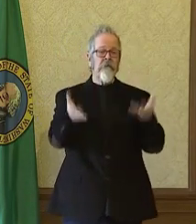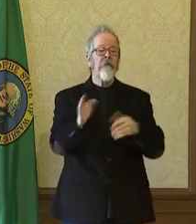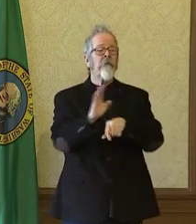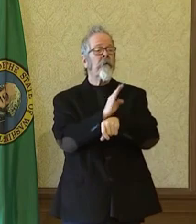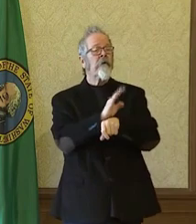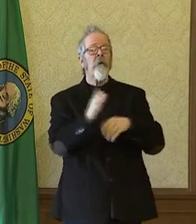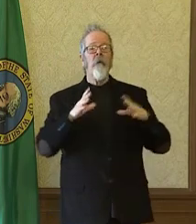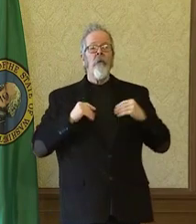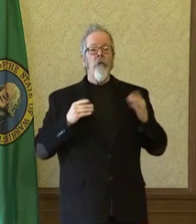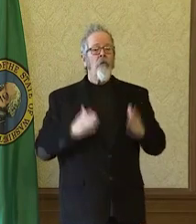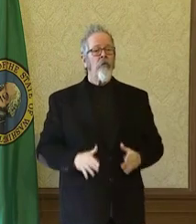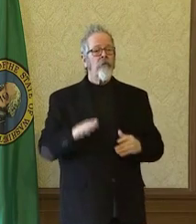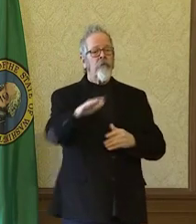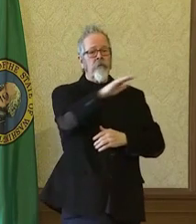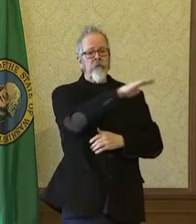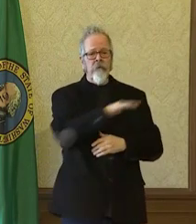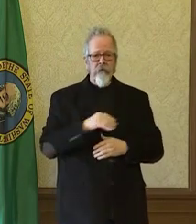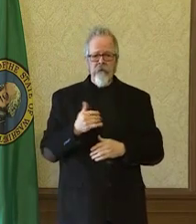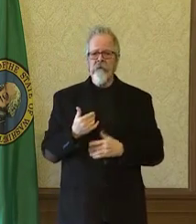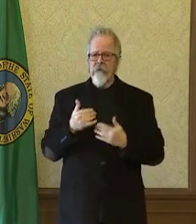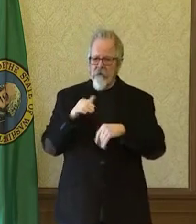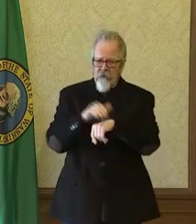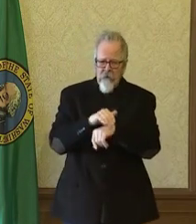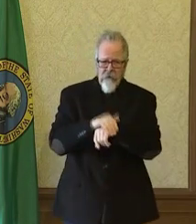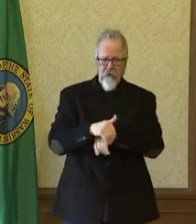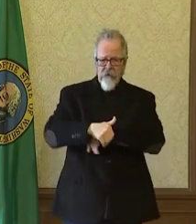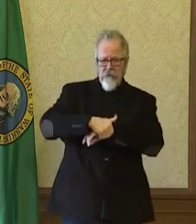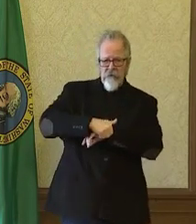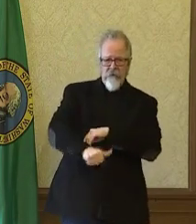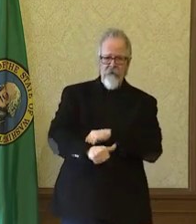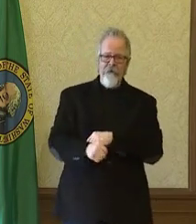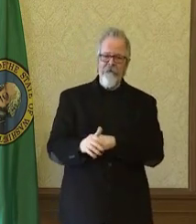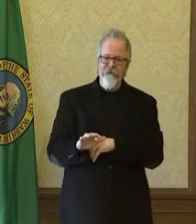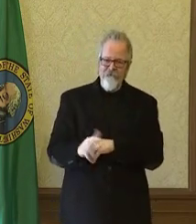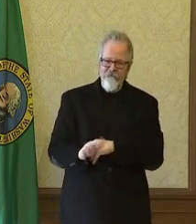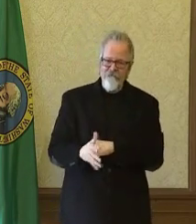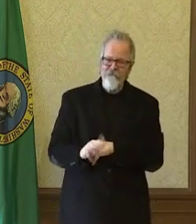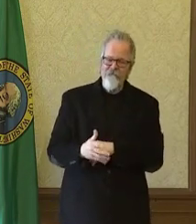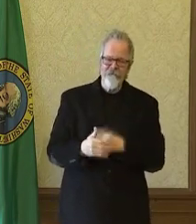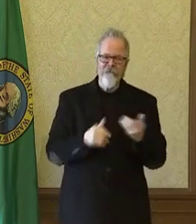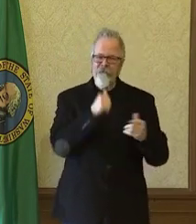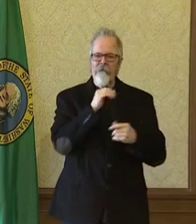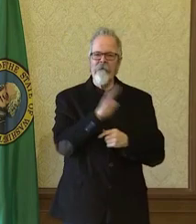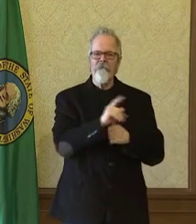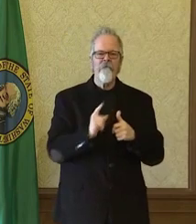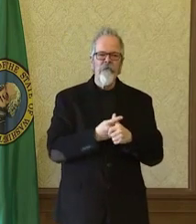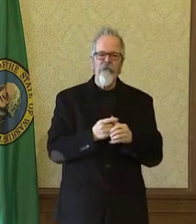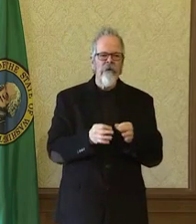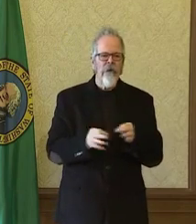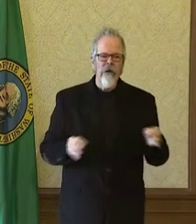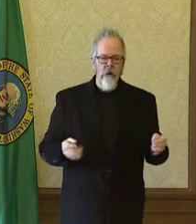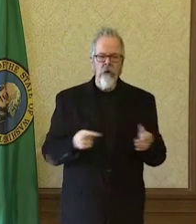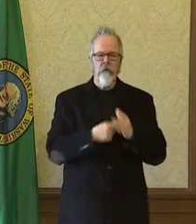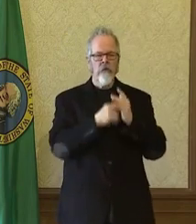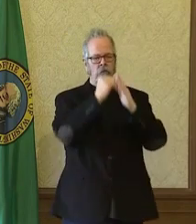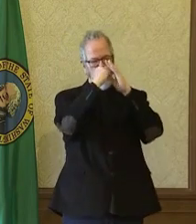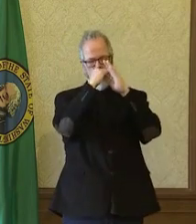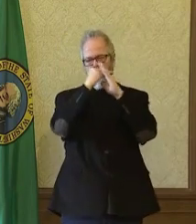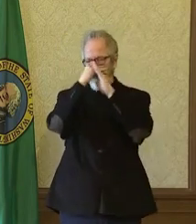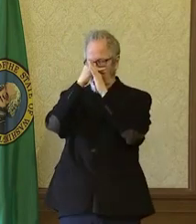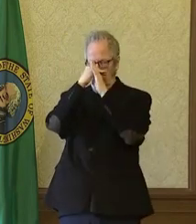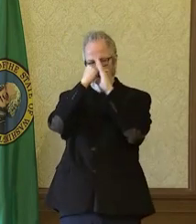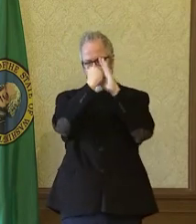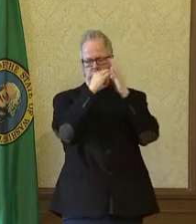hard time applying for support services and relief opportunities simply because so often these resources aren't made available in